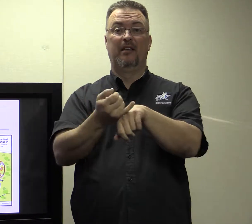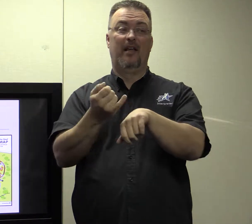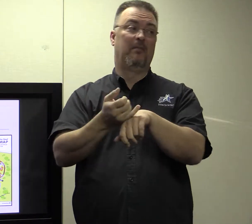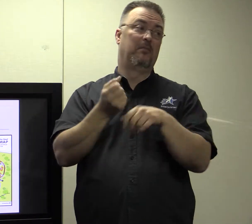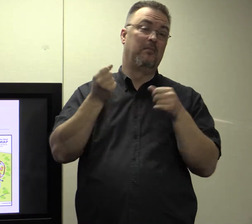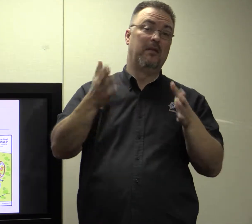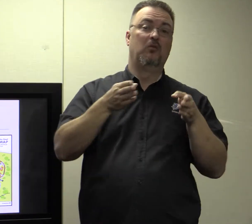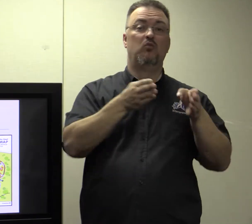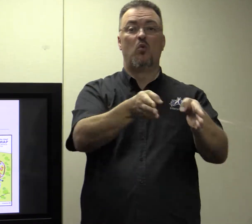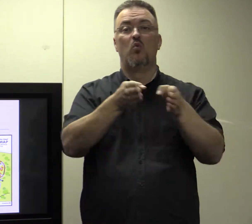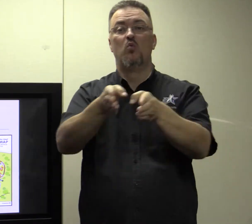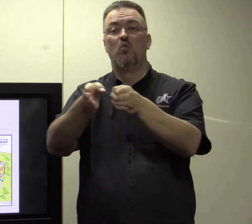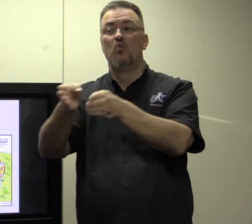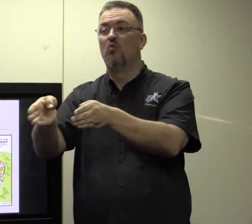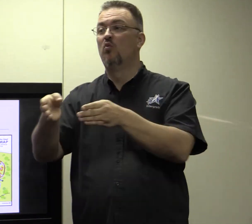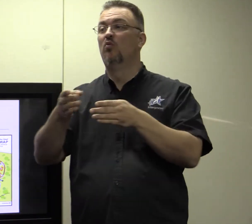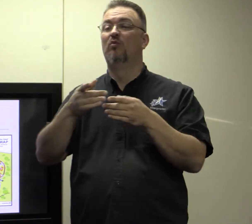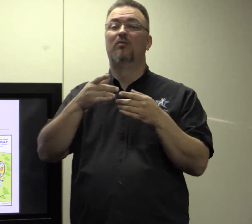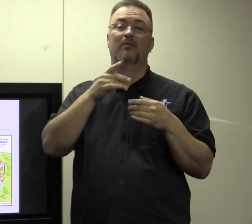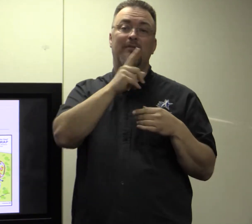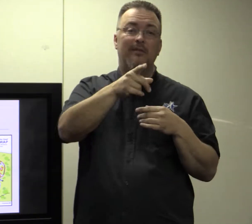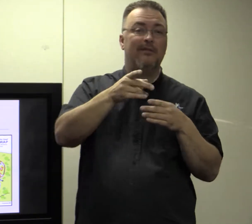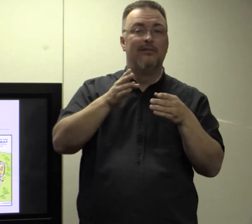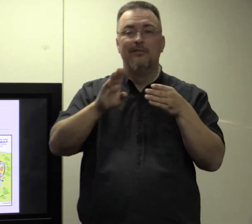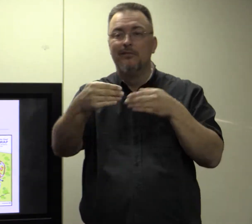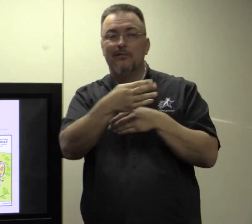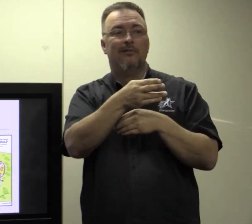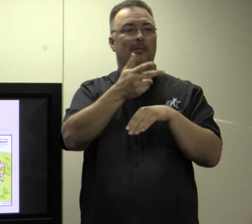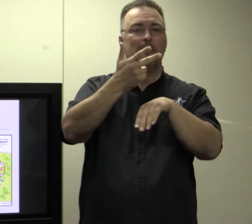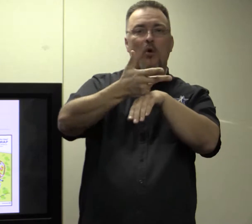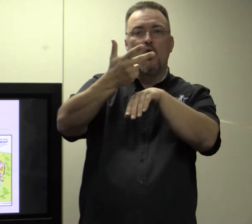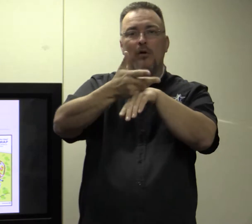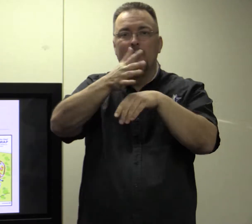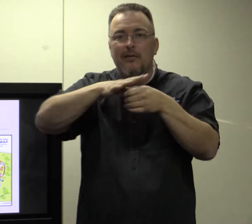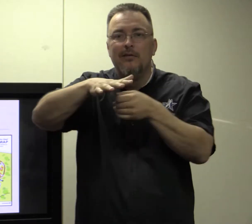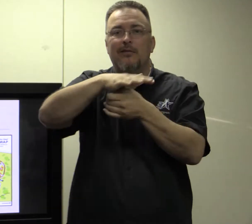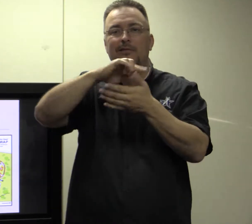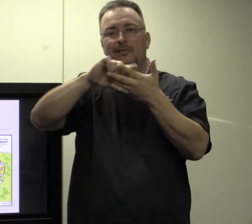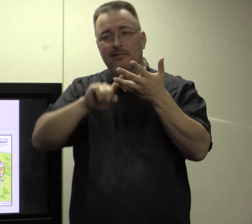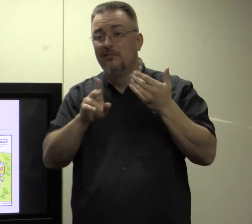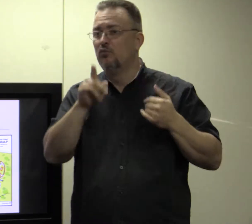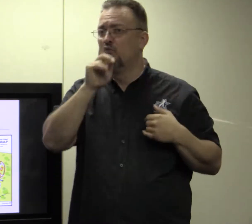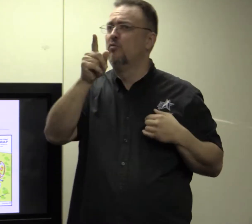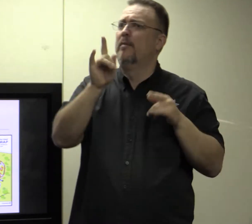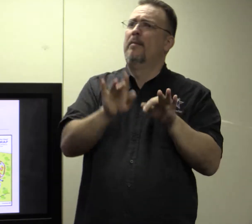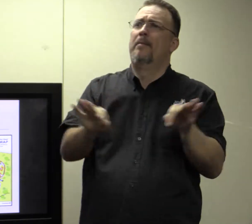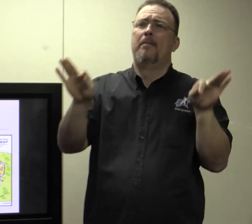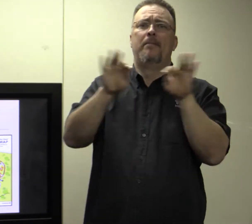roadways, intricate cutoffs, parking areas, so it's important that we follow the rules.